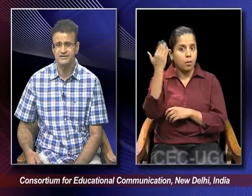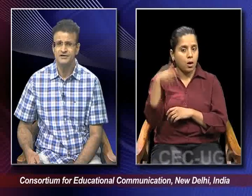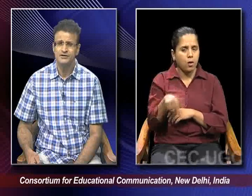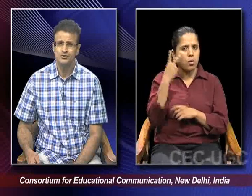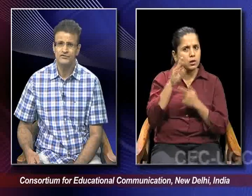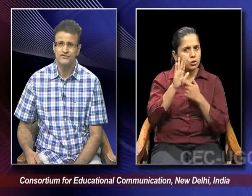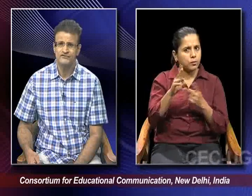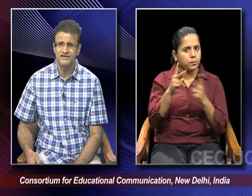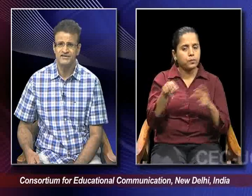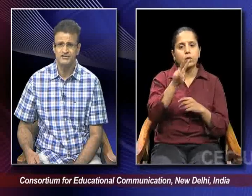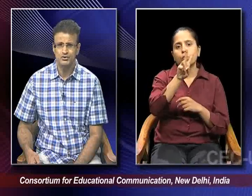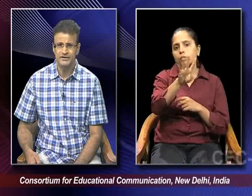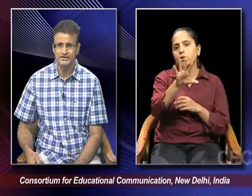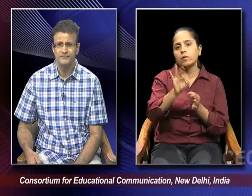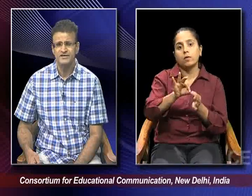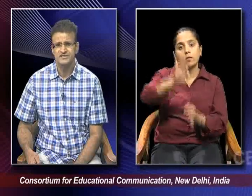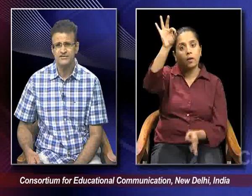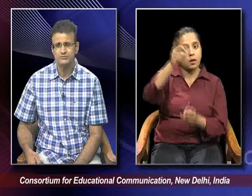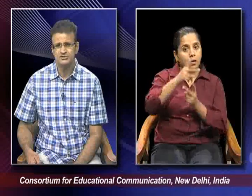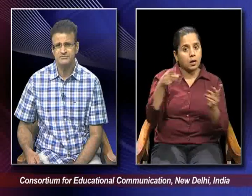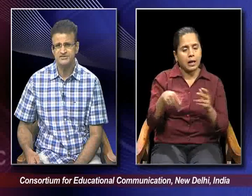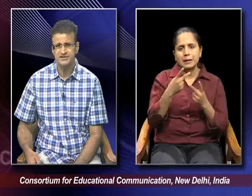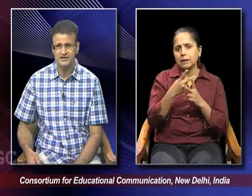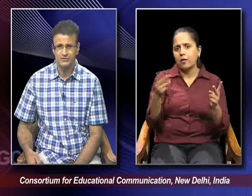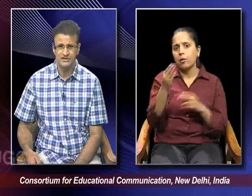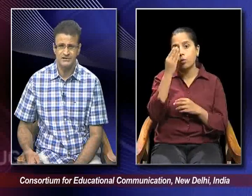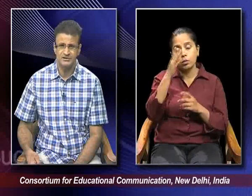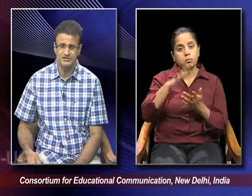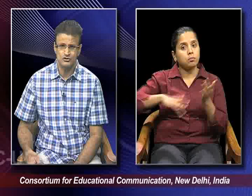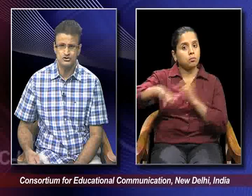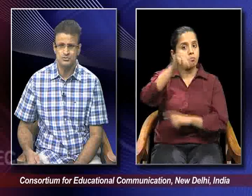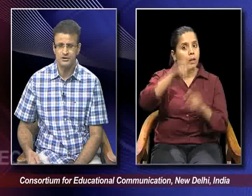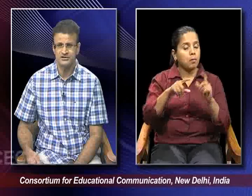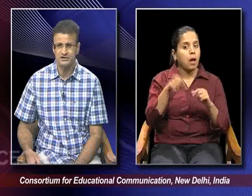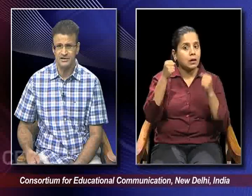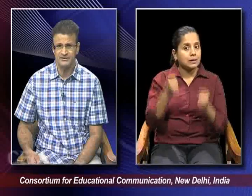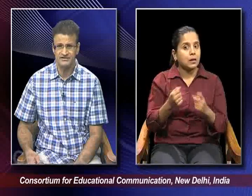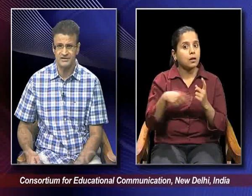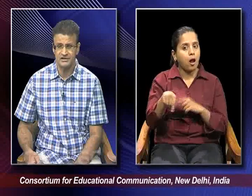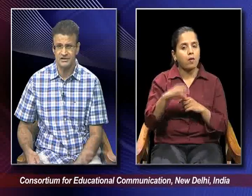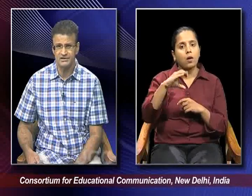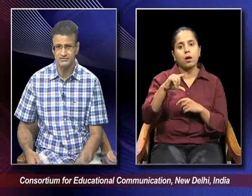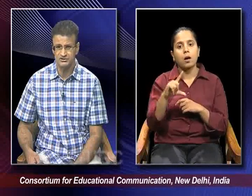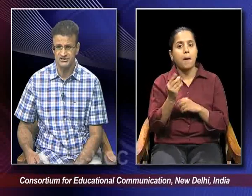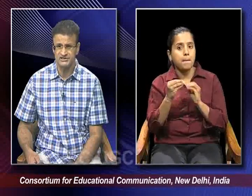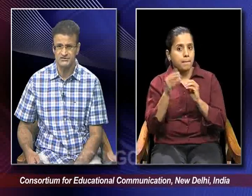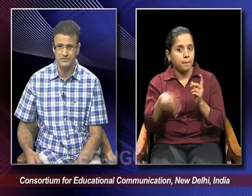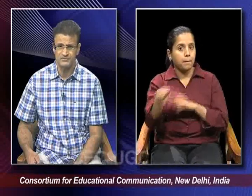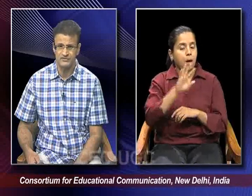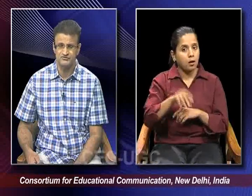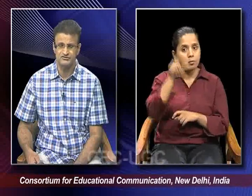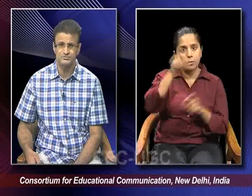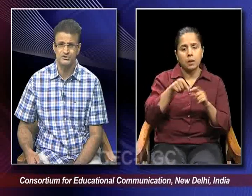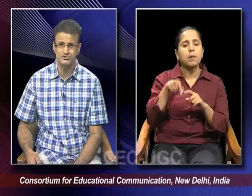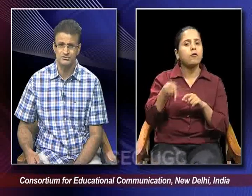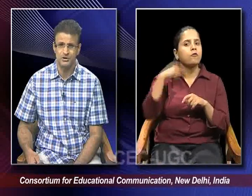scene 250 feet in showing several Muslims sitting around a table in a cosmopolitan club and drinking liquor was deleted from a film